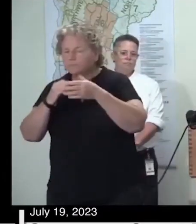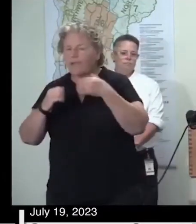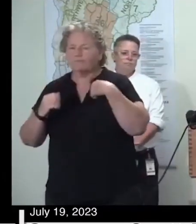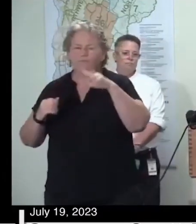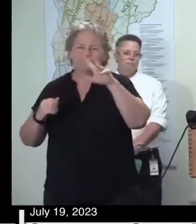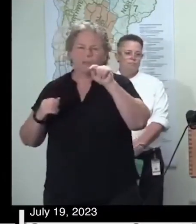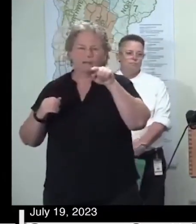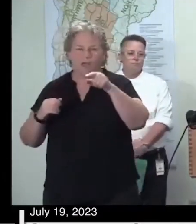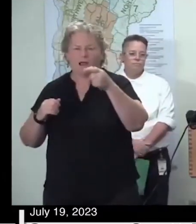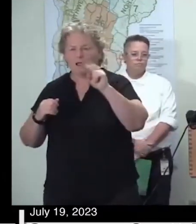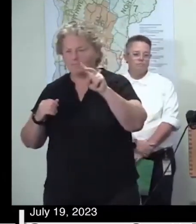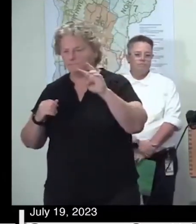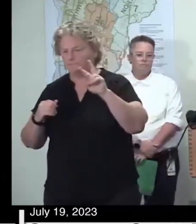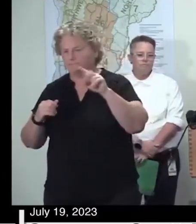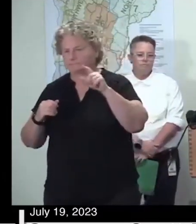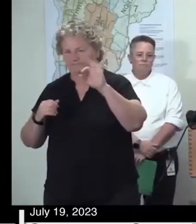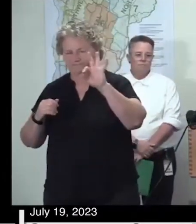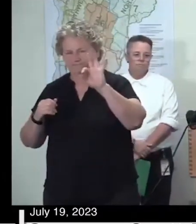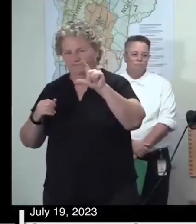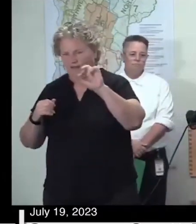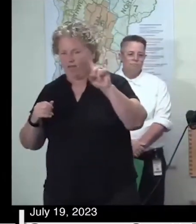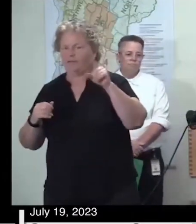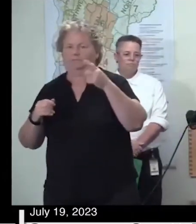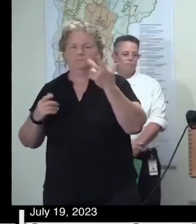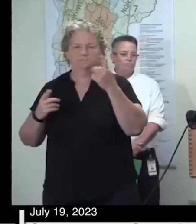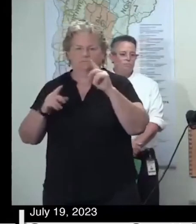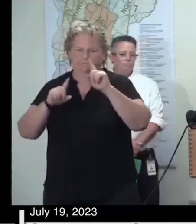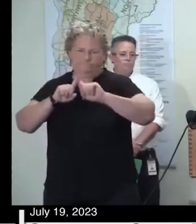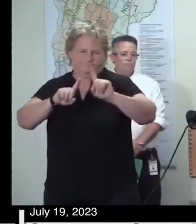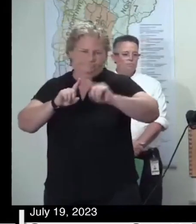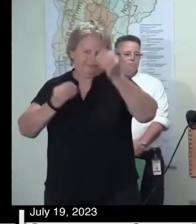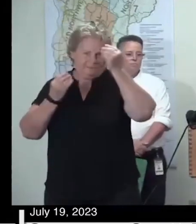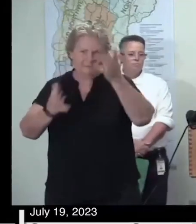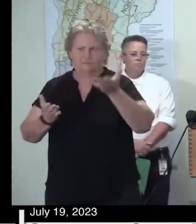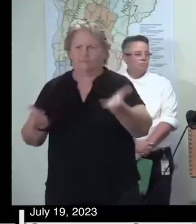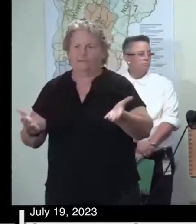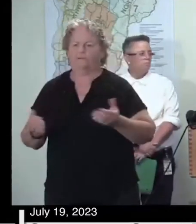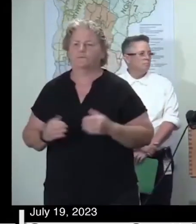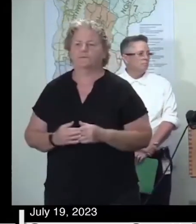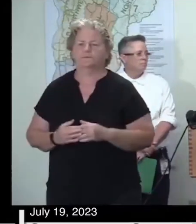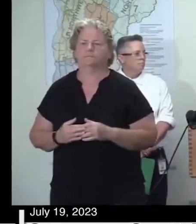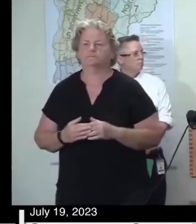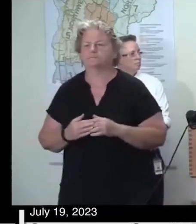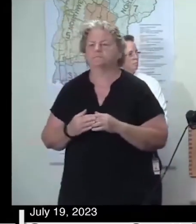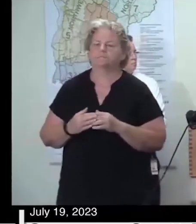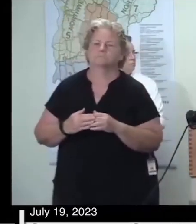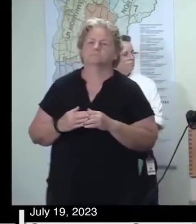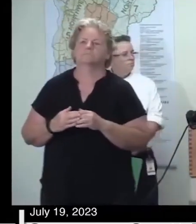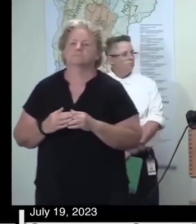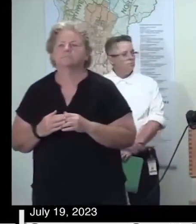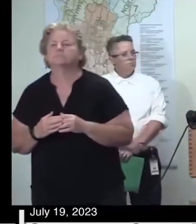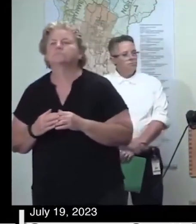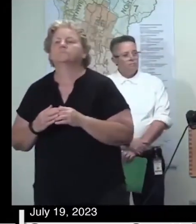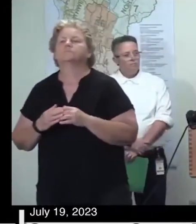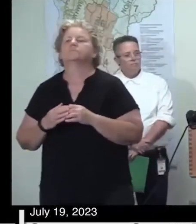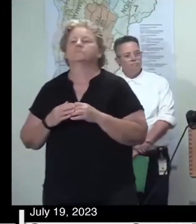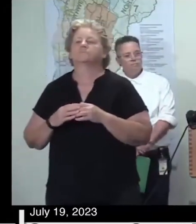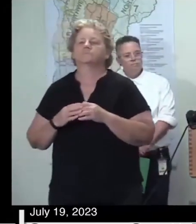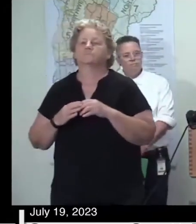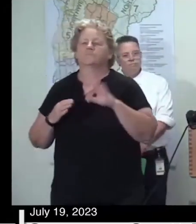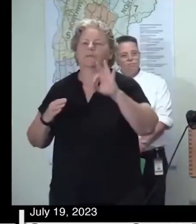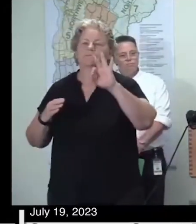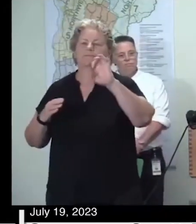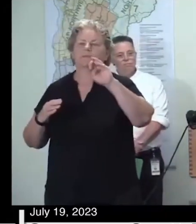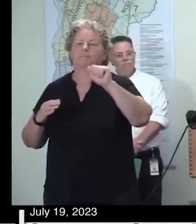Here today with us, we have Federal Coordinating Officer Will Roy from FEMA, and he'll be talking about the work FEMA is